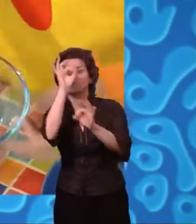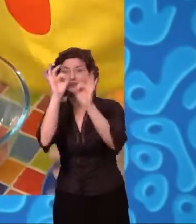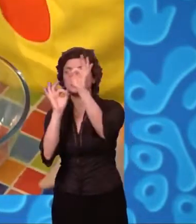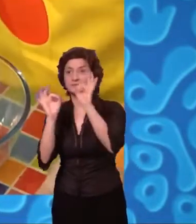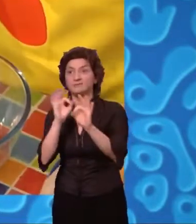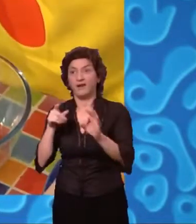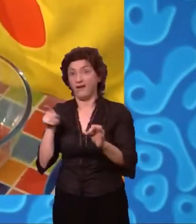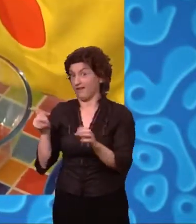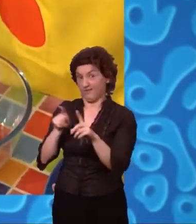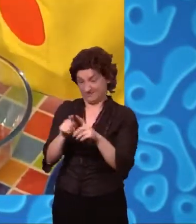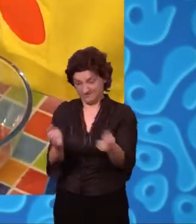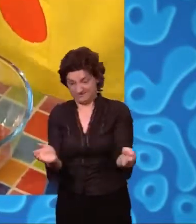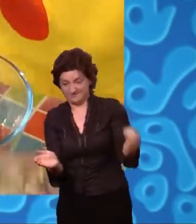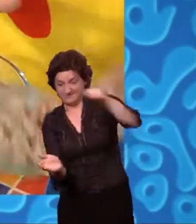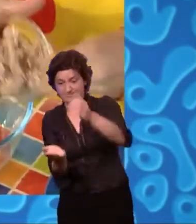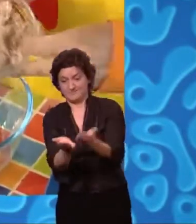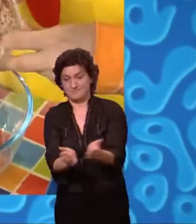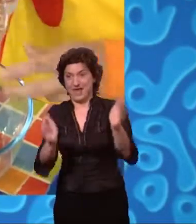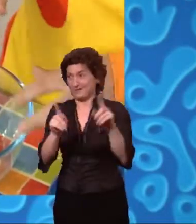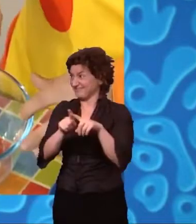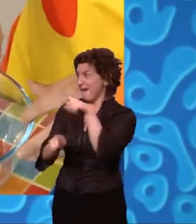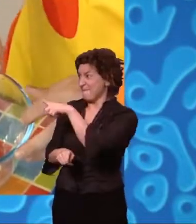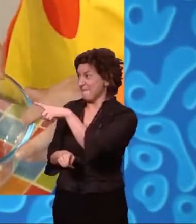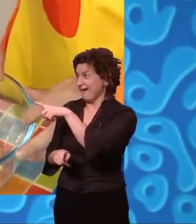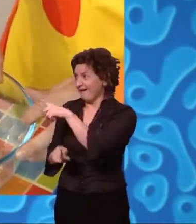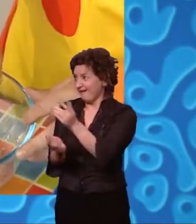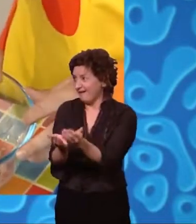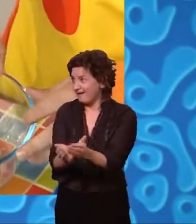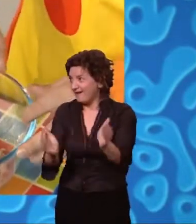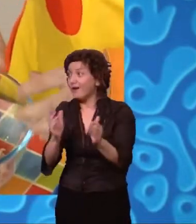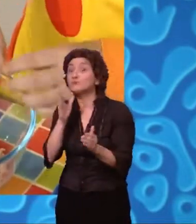this, and mix in the tuna